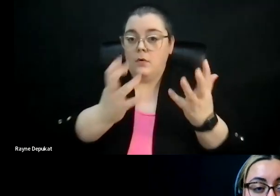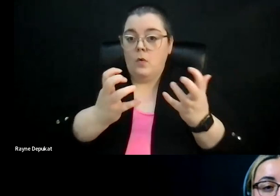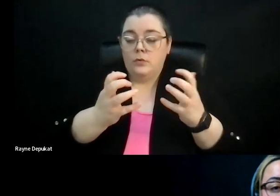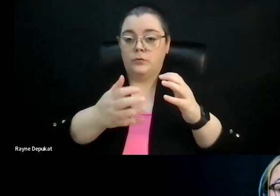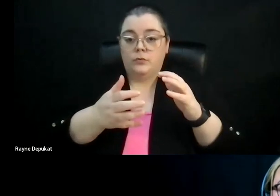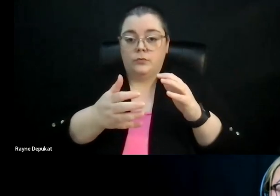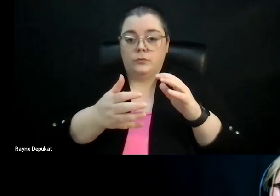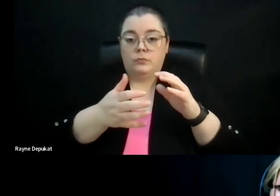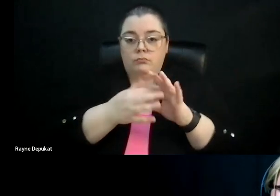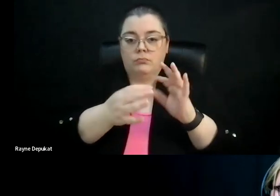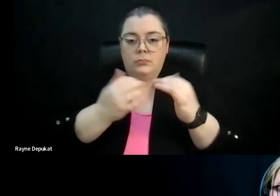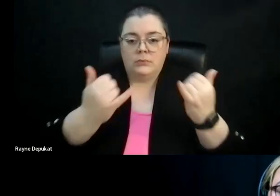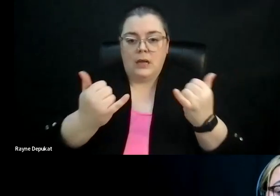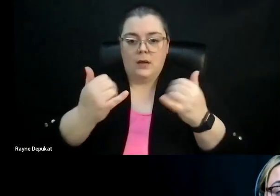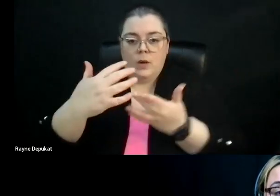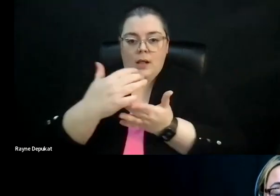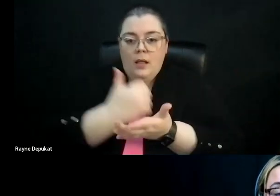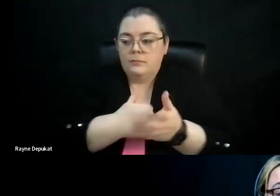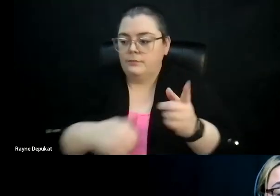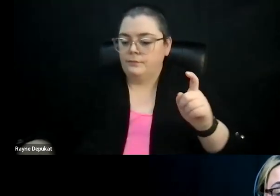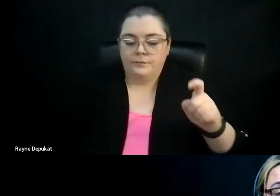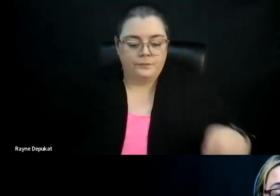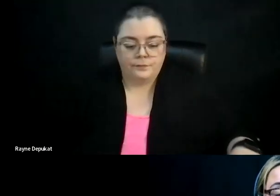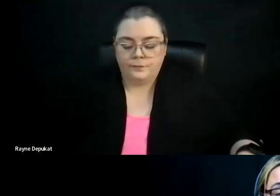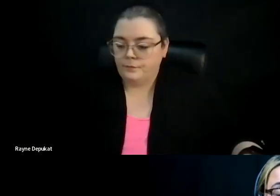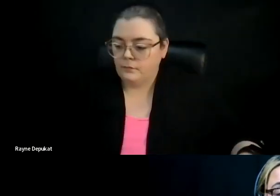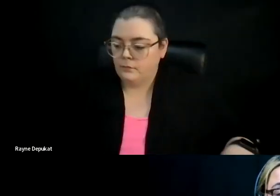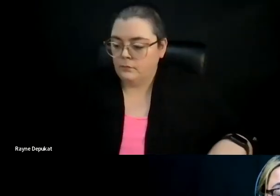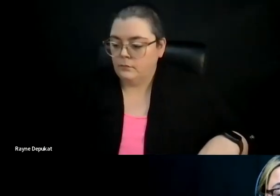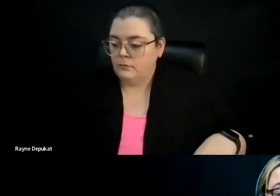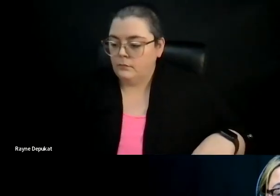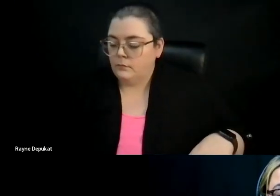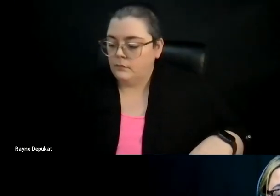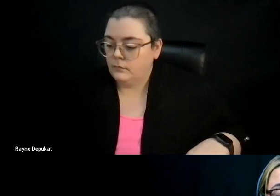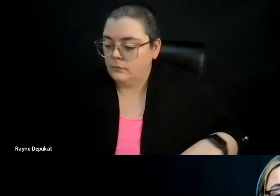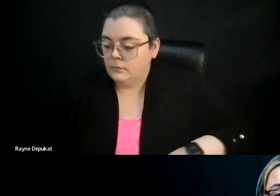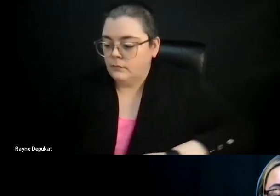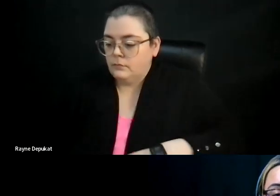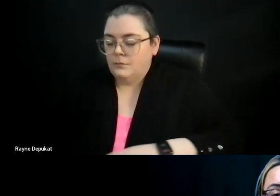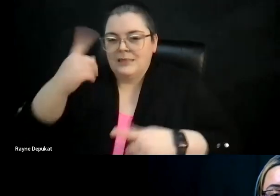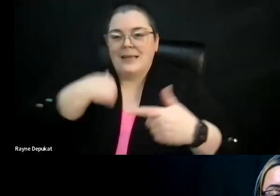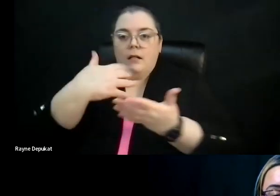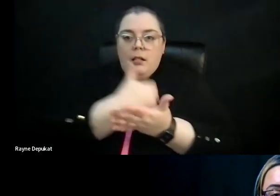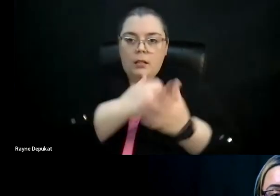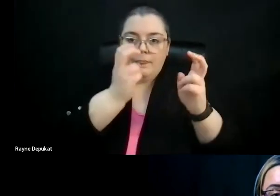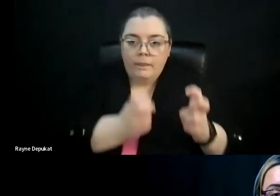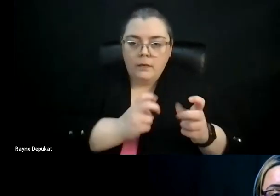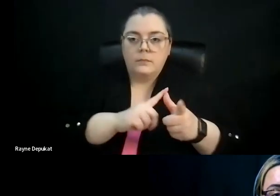Any other themes that were recognized from that document that we want to share now? I could collect some themes if anyone else wants to share. Because